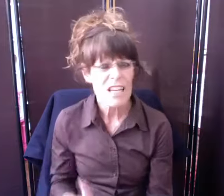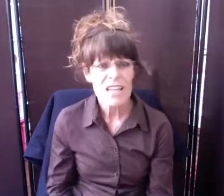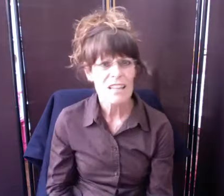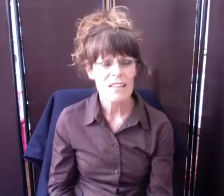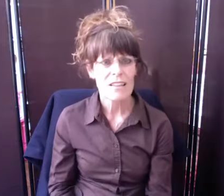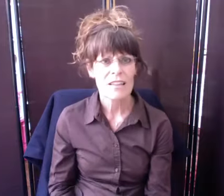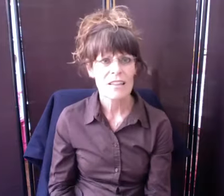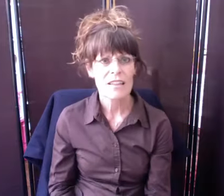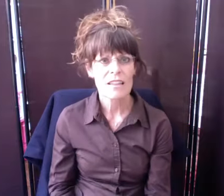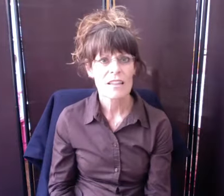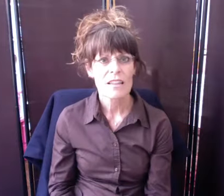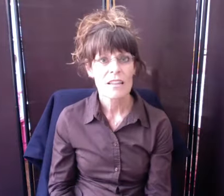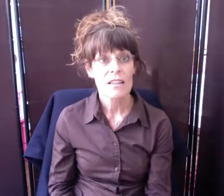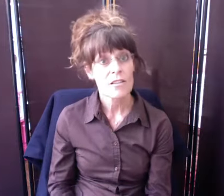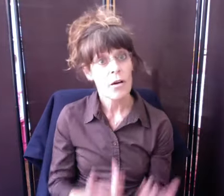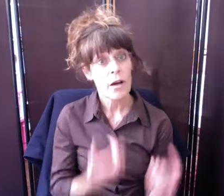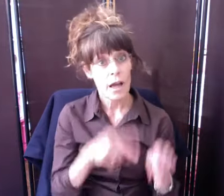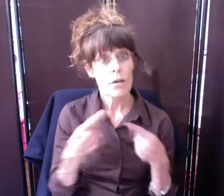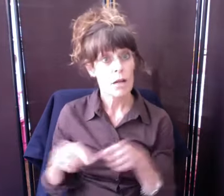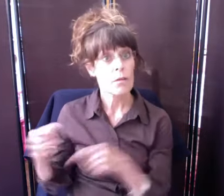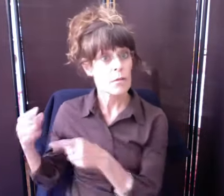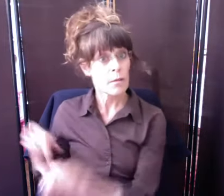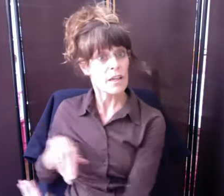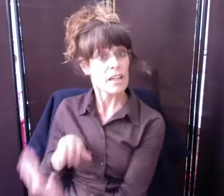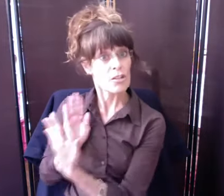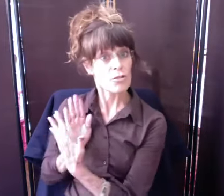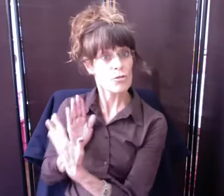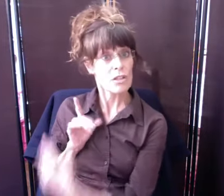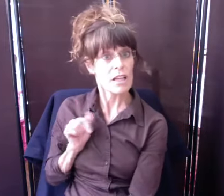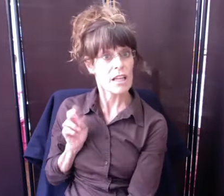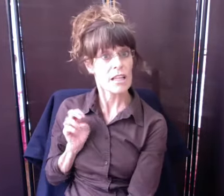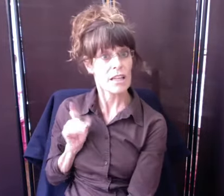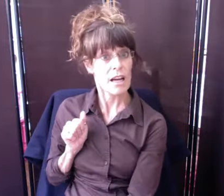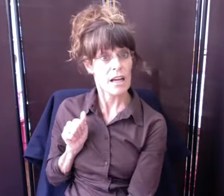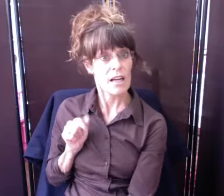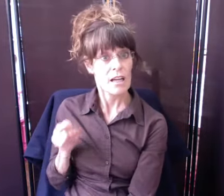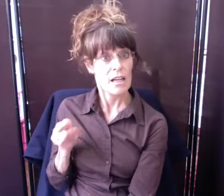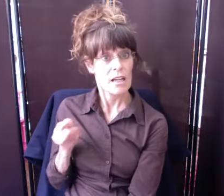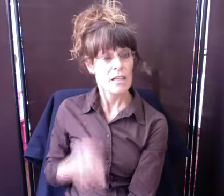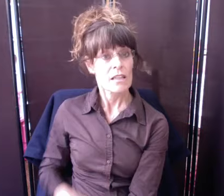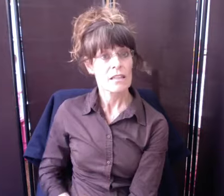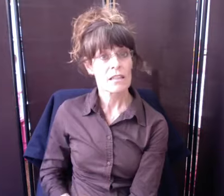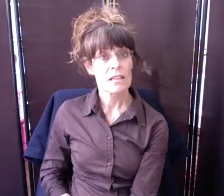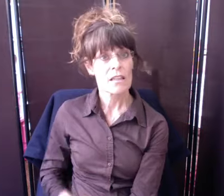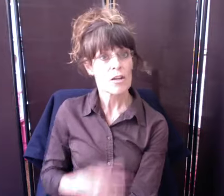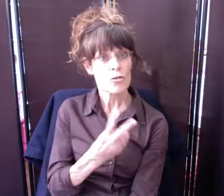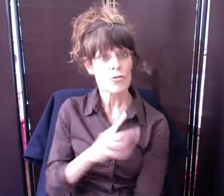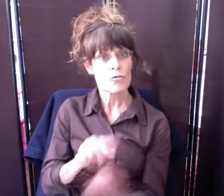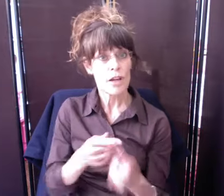through a series of events, I get introduced to Linda Jeffers, and two friends of mine, one of them who's on